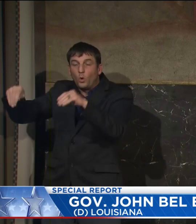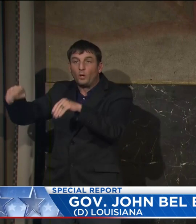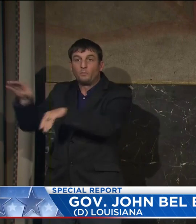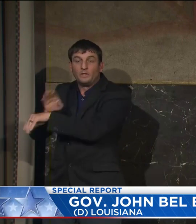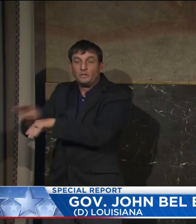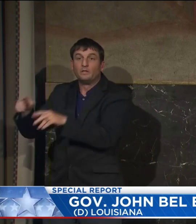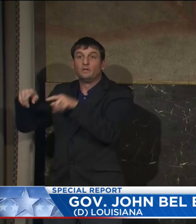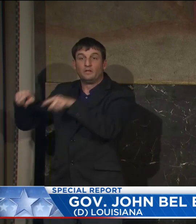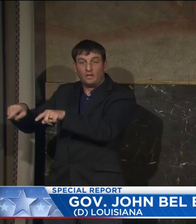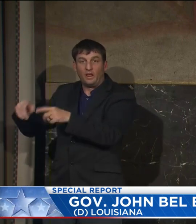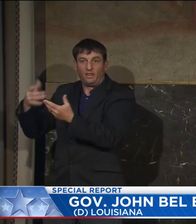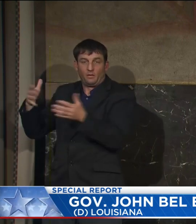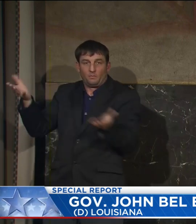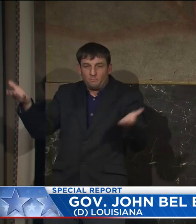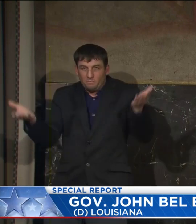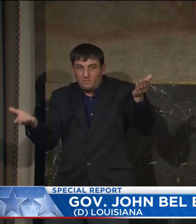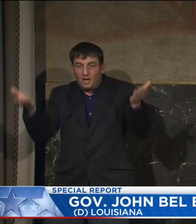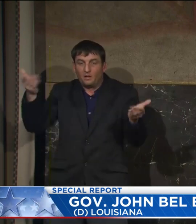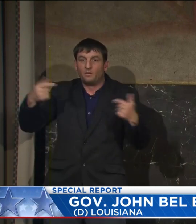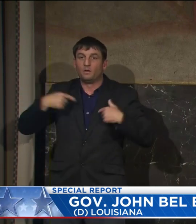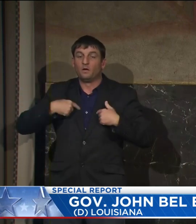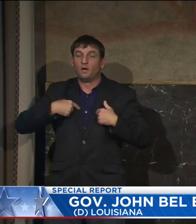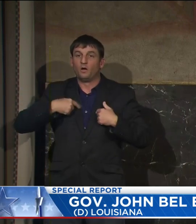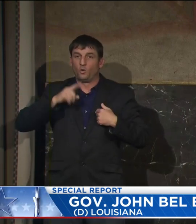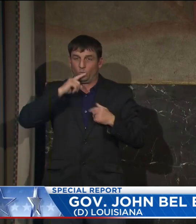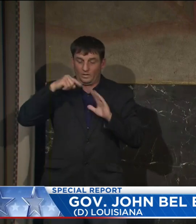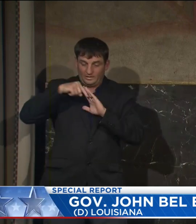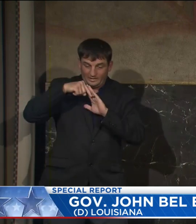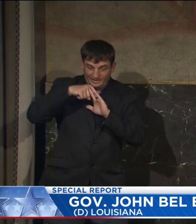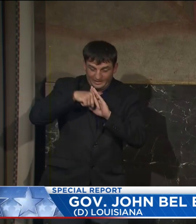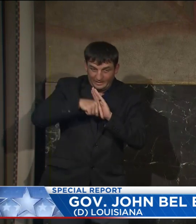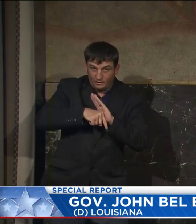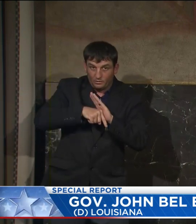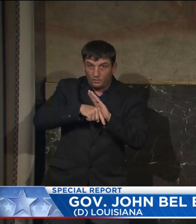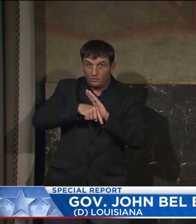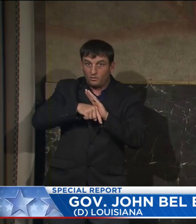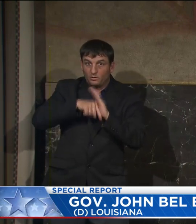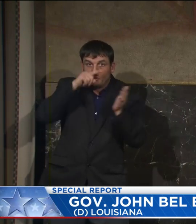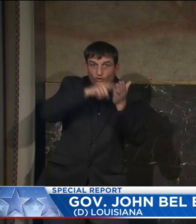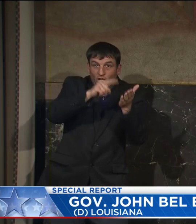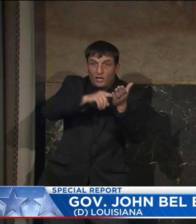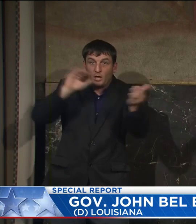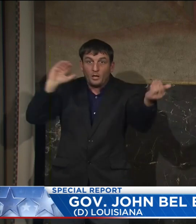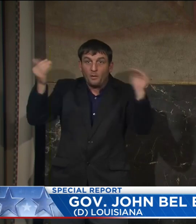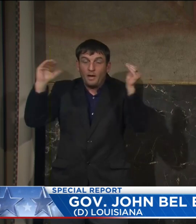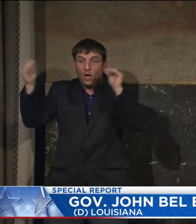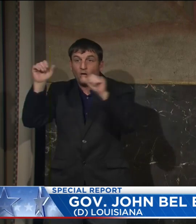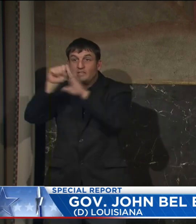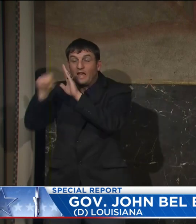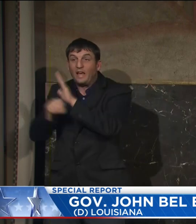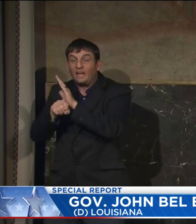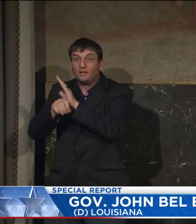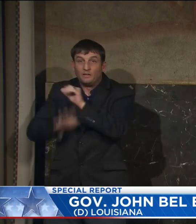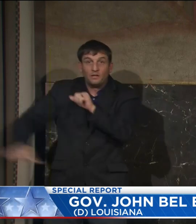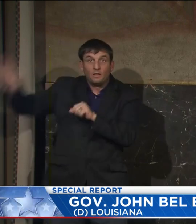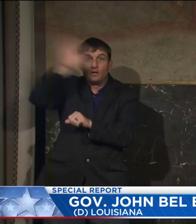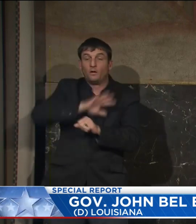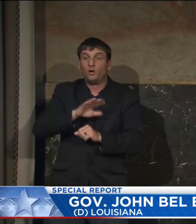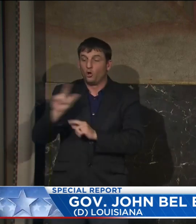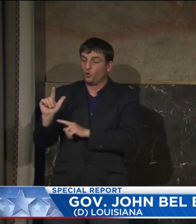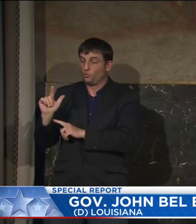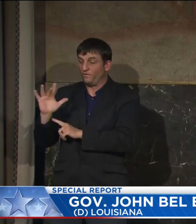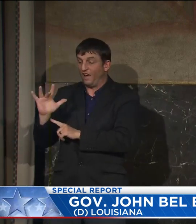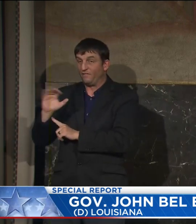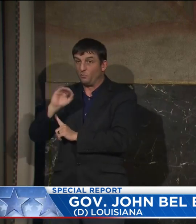look, I think I haven't done an exhaustive analysis state by state, but if you look at them, 25% is pretty